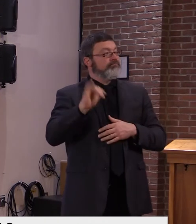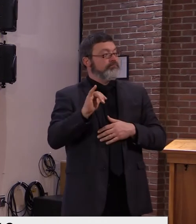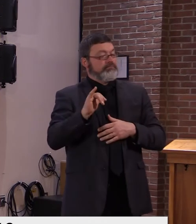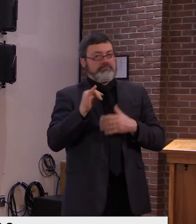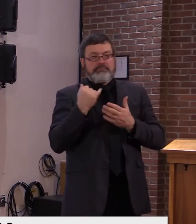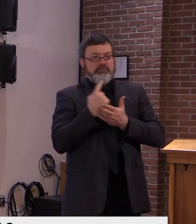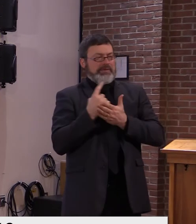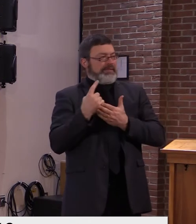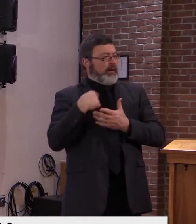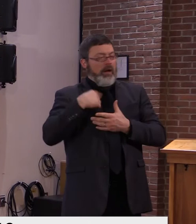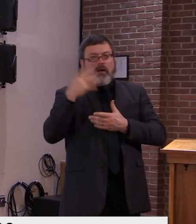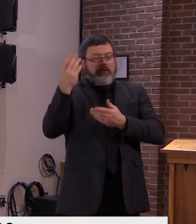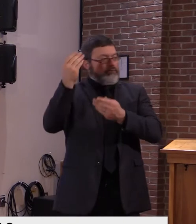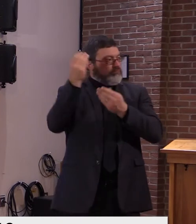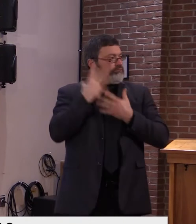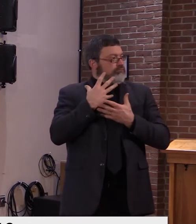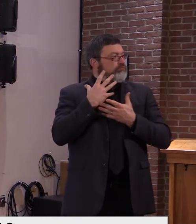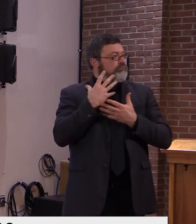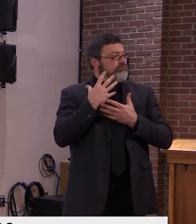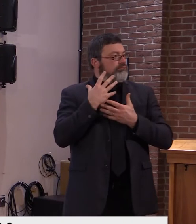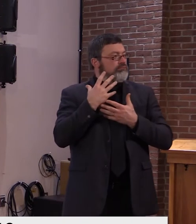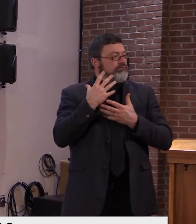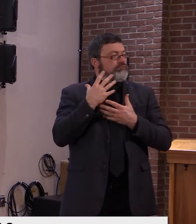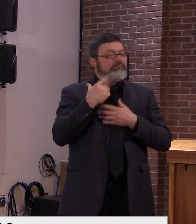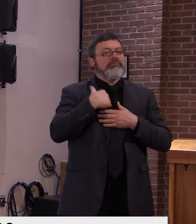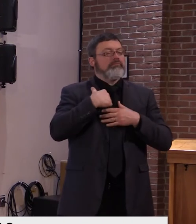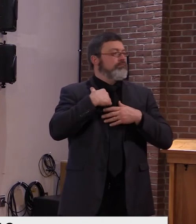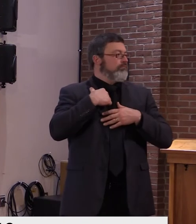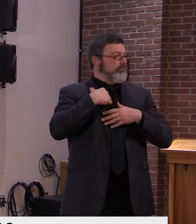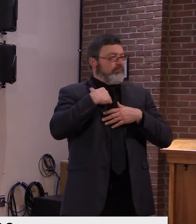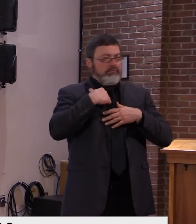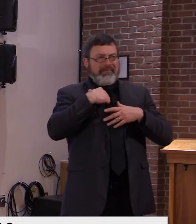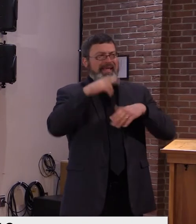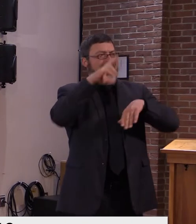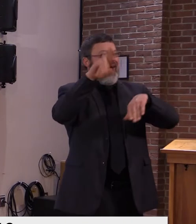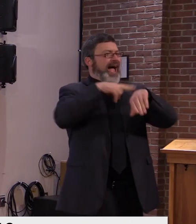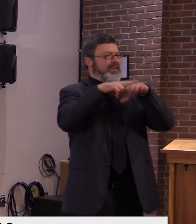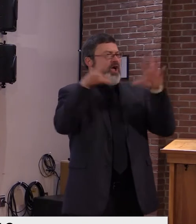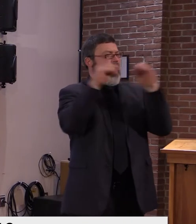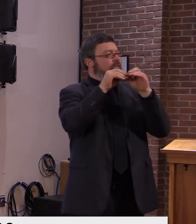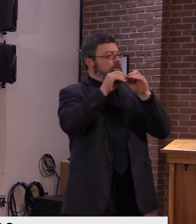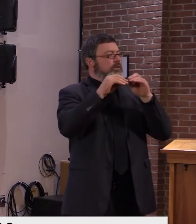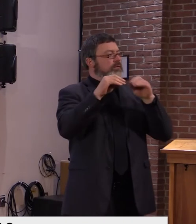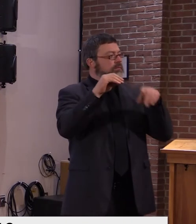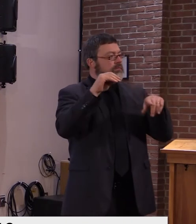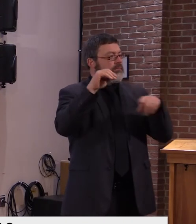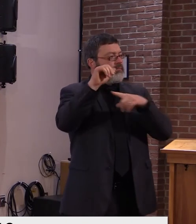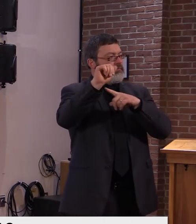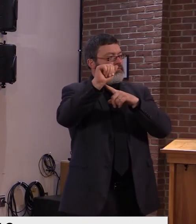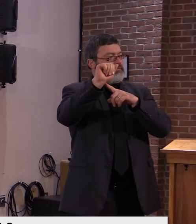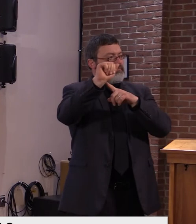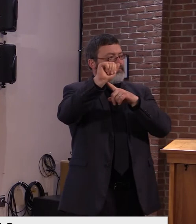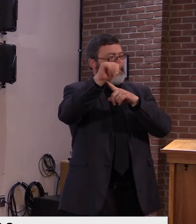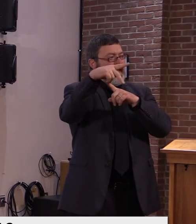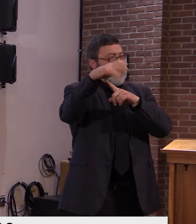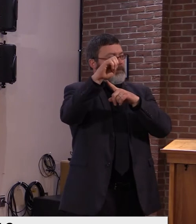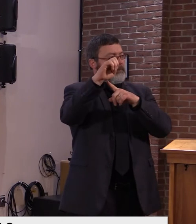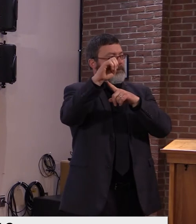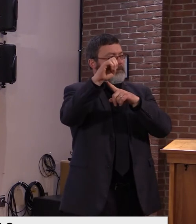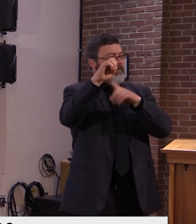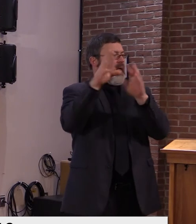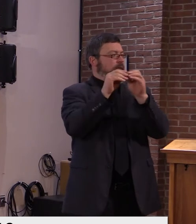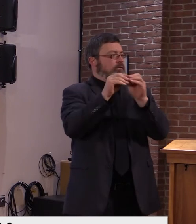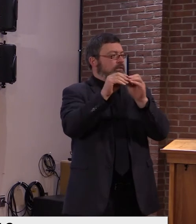will be canceled this year. NAEP, which is sometimes referred to as the nation's report card, is the one assessment that is administered in all